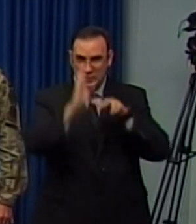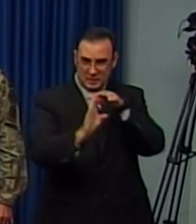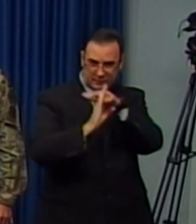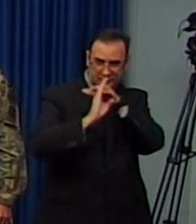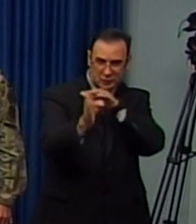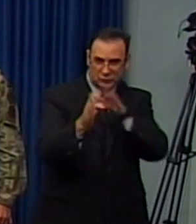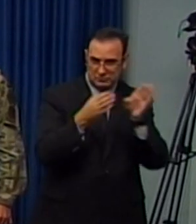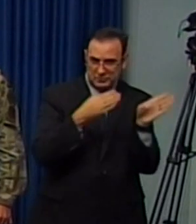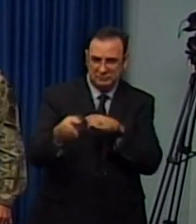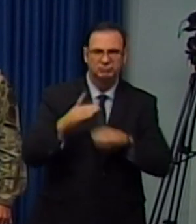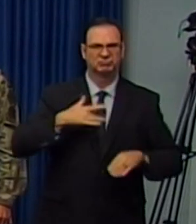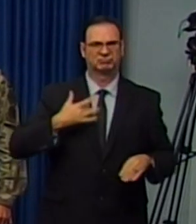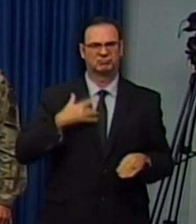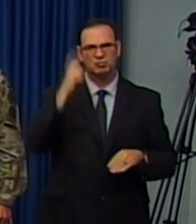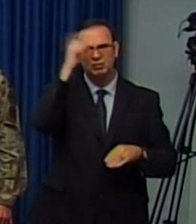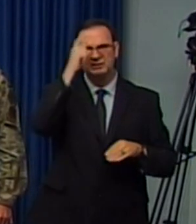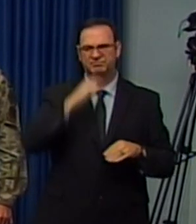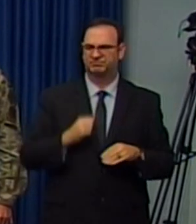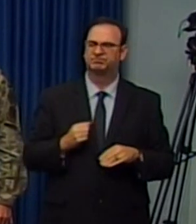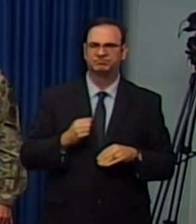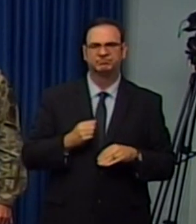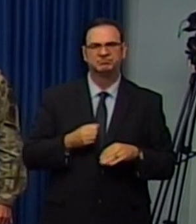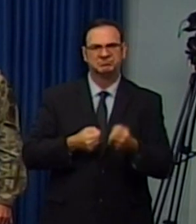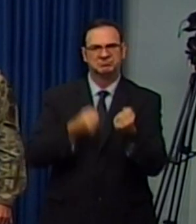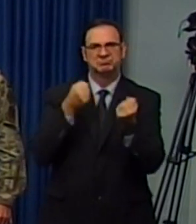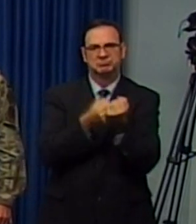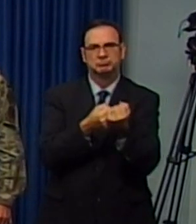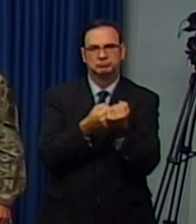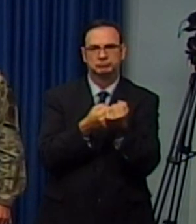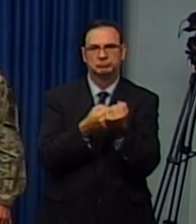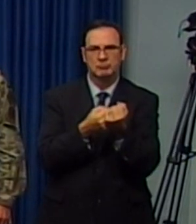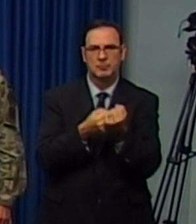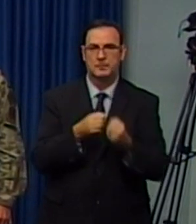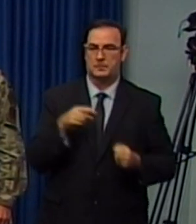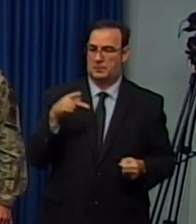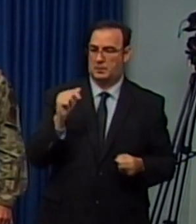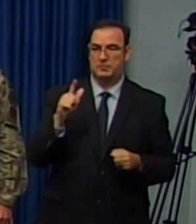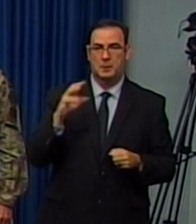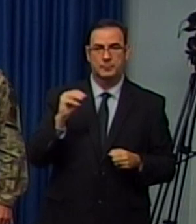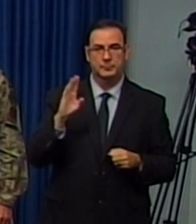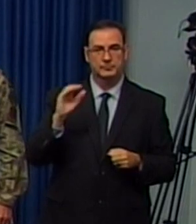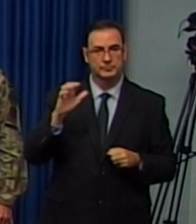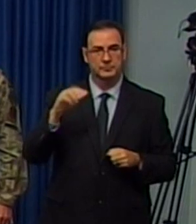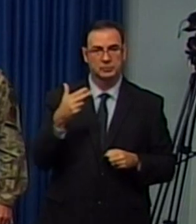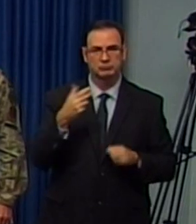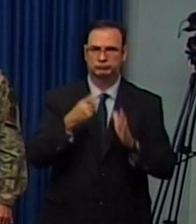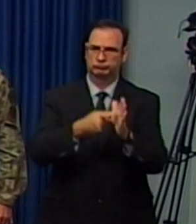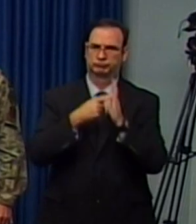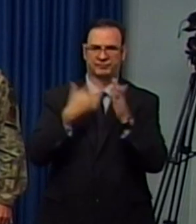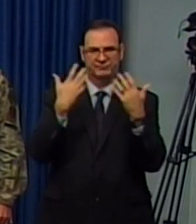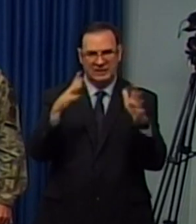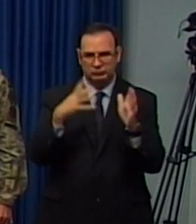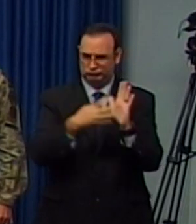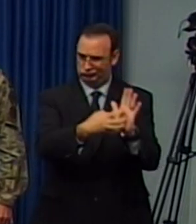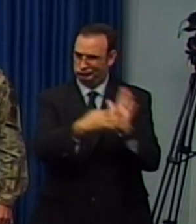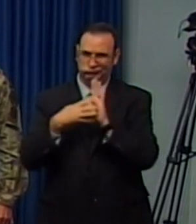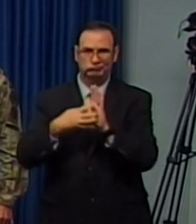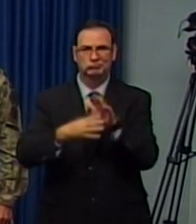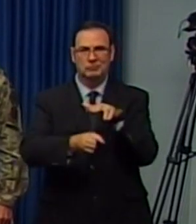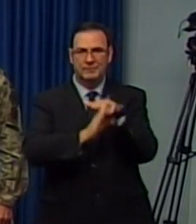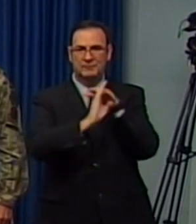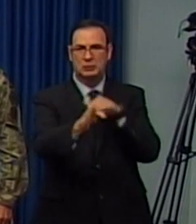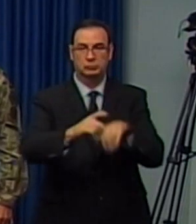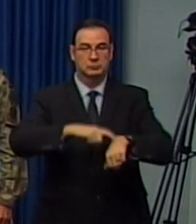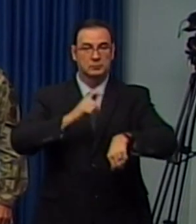that. Palm Beach has mandatory evacuations today starting at 1 p.m., zones A and B.